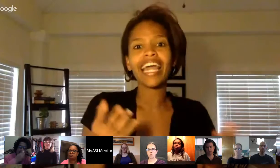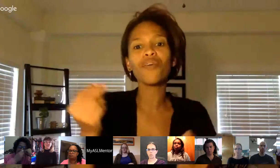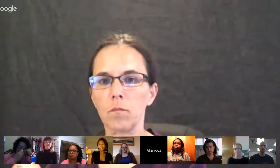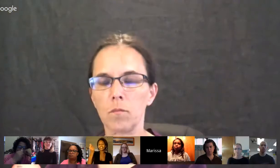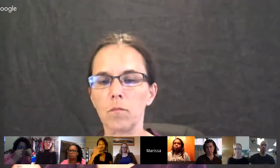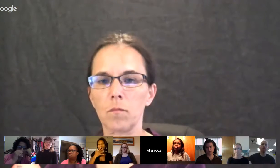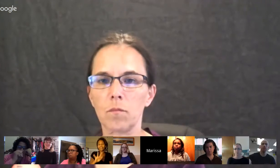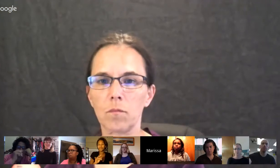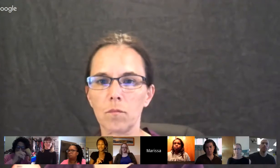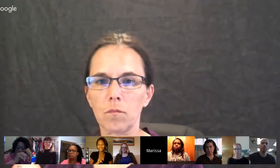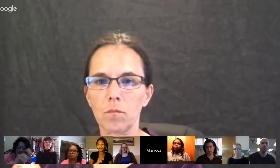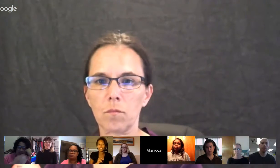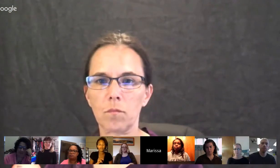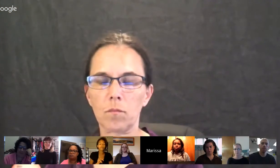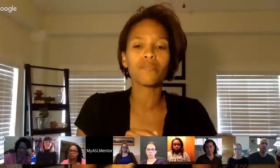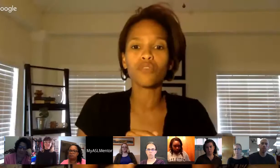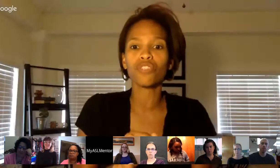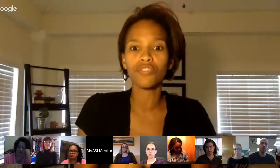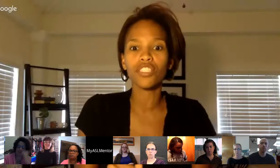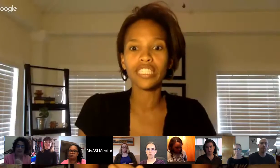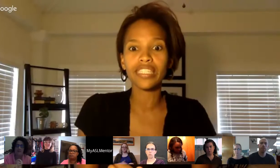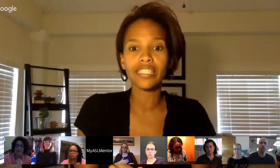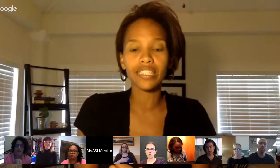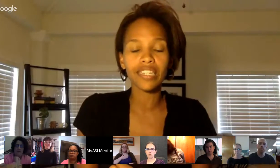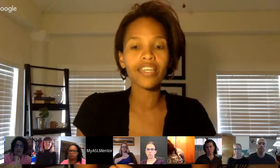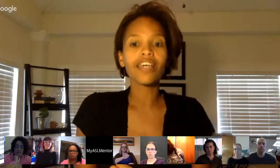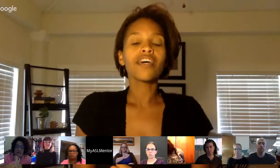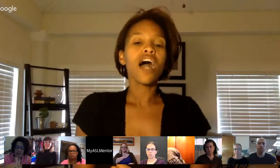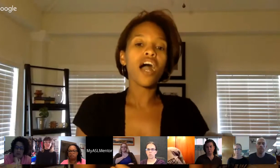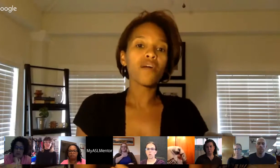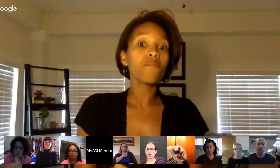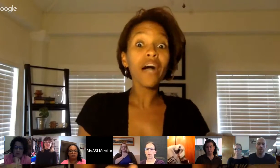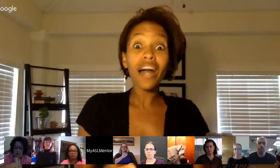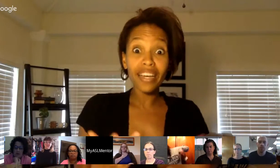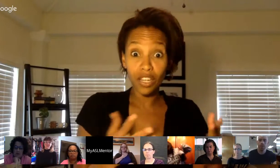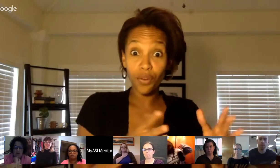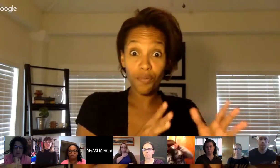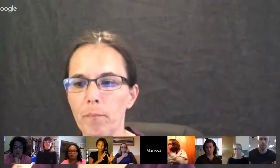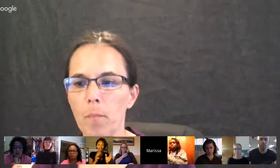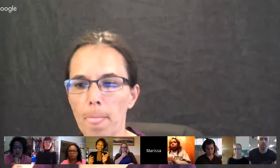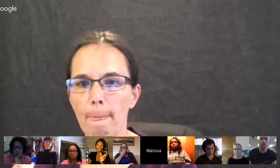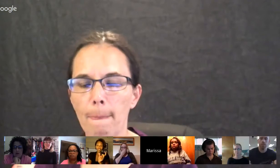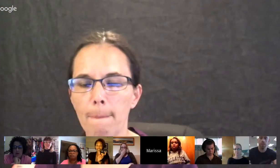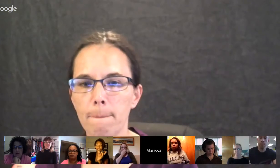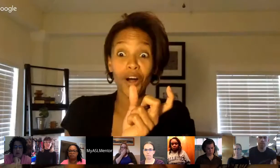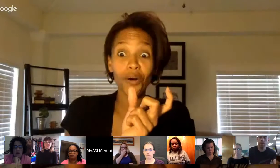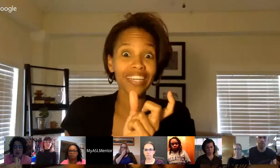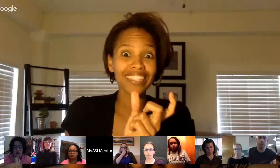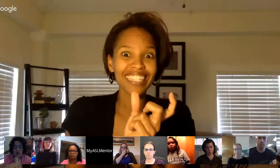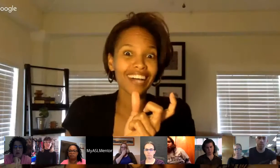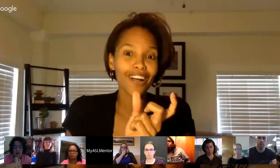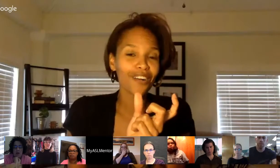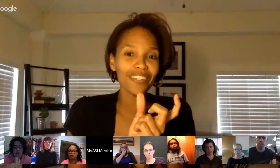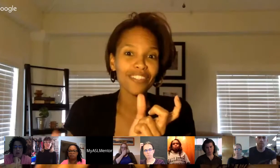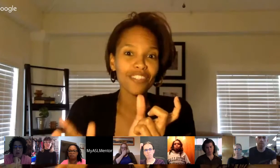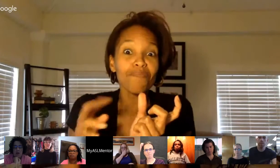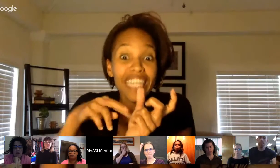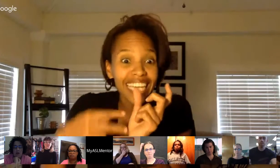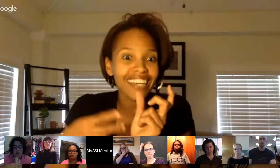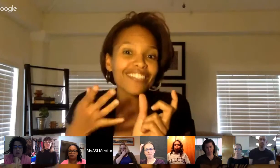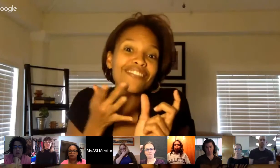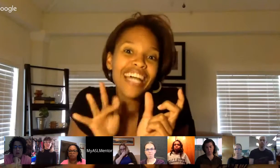And you end up being able to come up with something really, really easily. But privilege is not